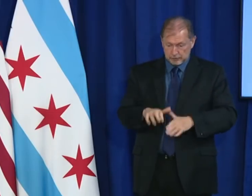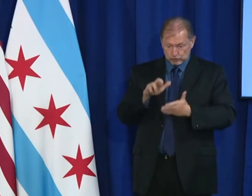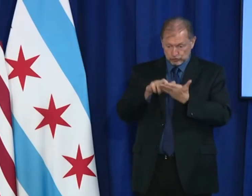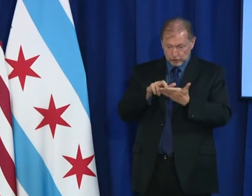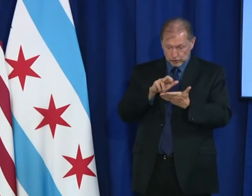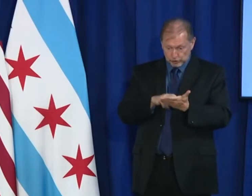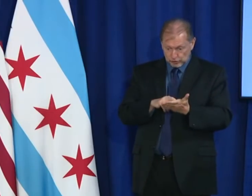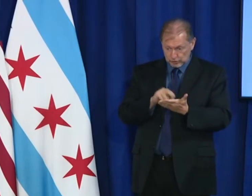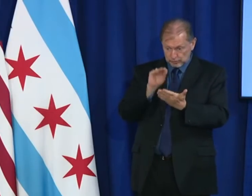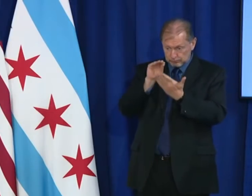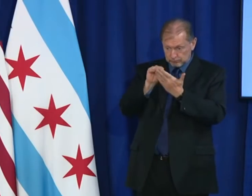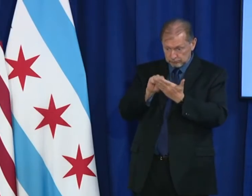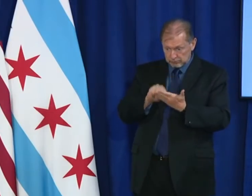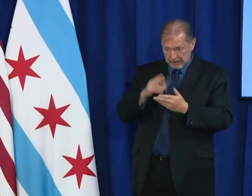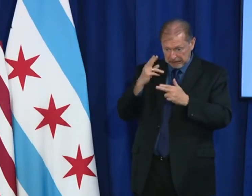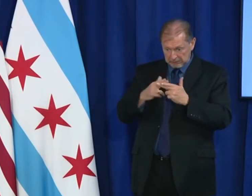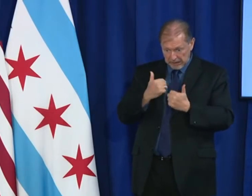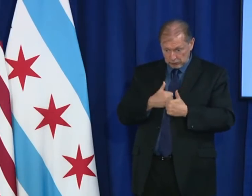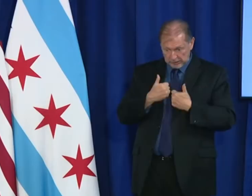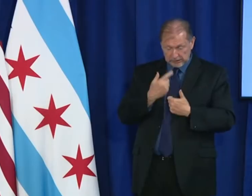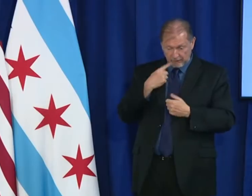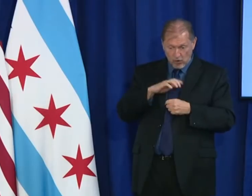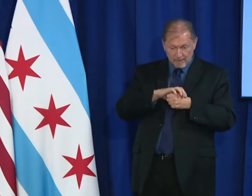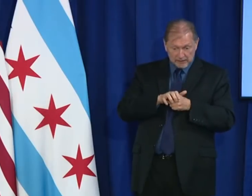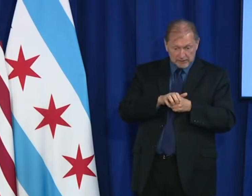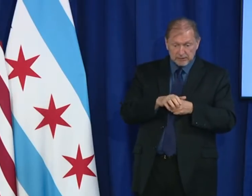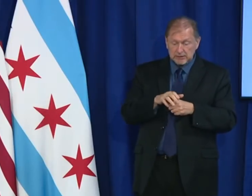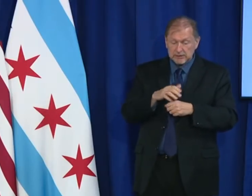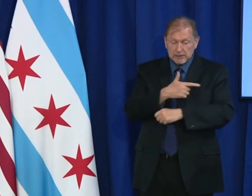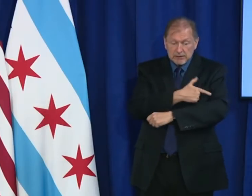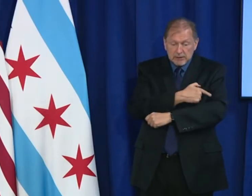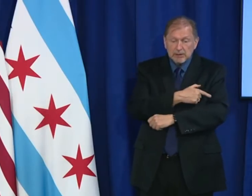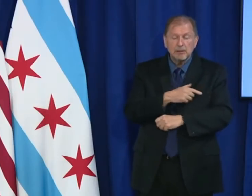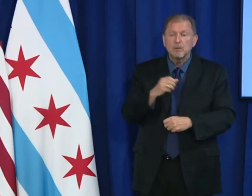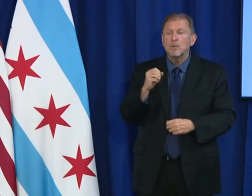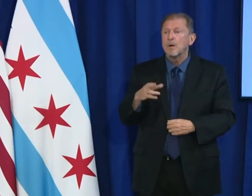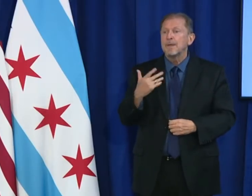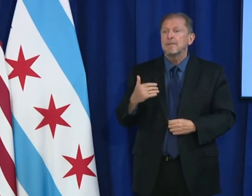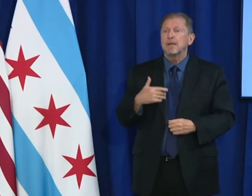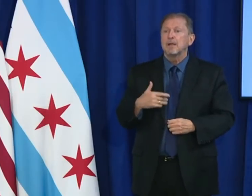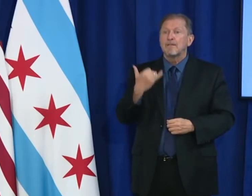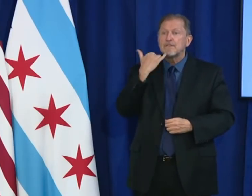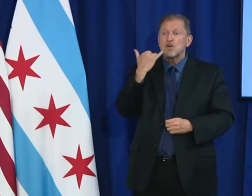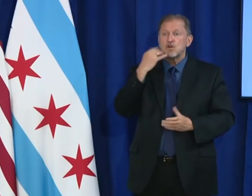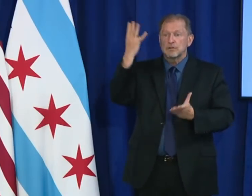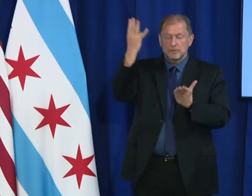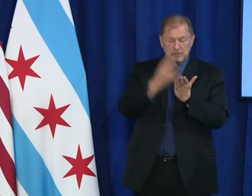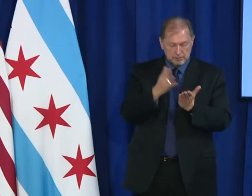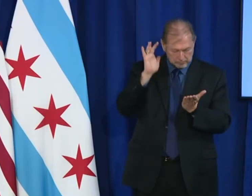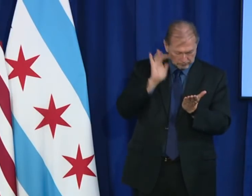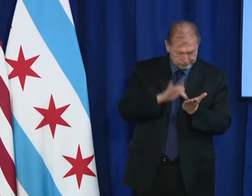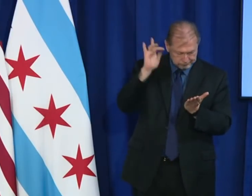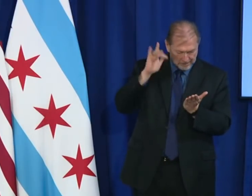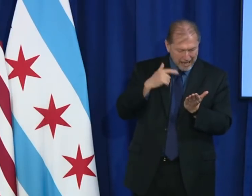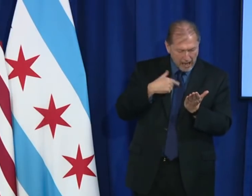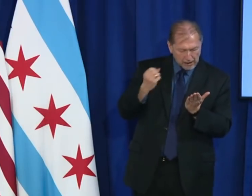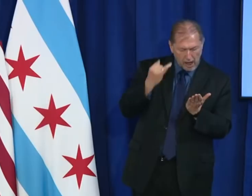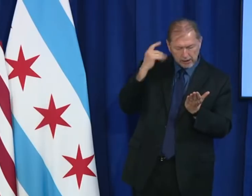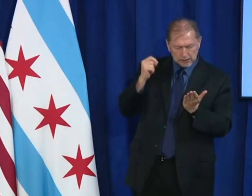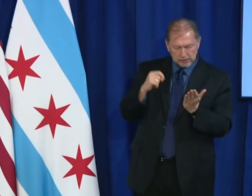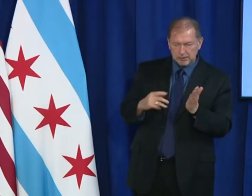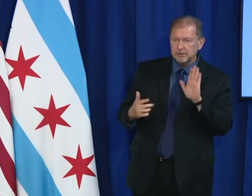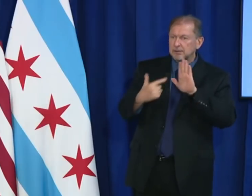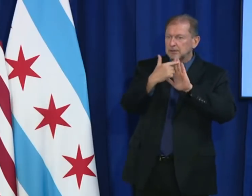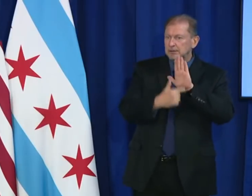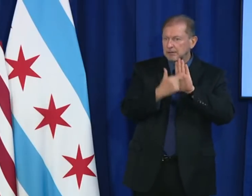the vaccine? And will there be perhaps an app that shows, I got it, I can get into this building, I don't